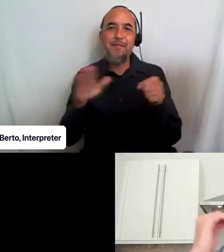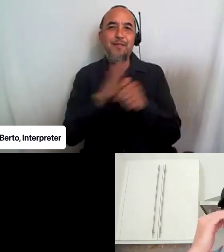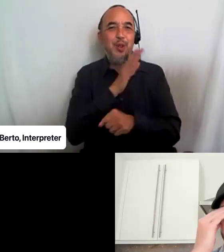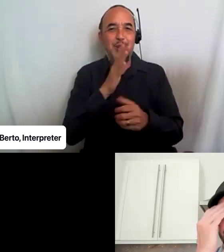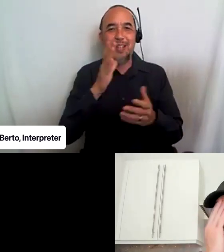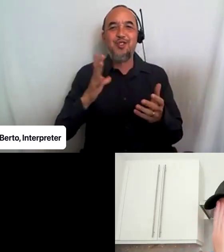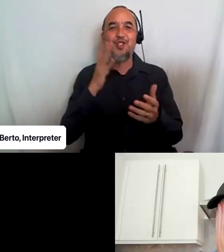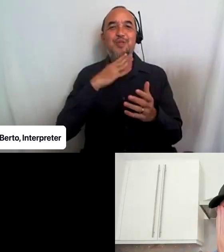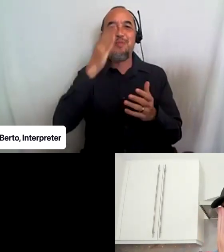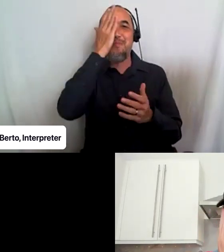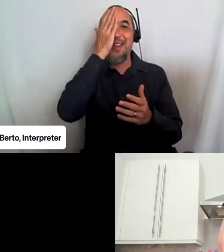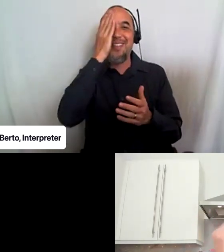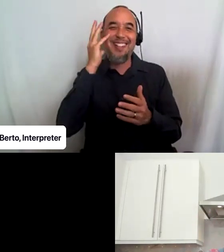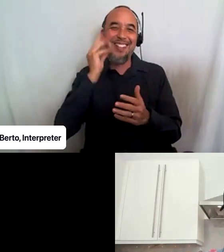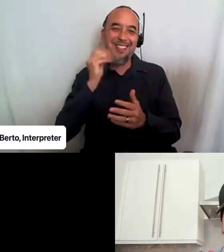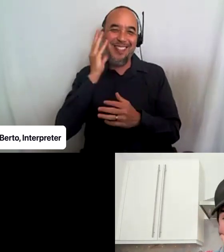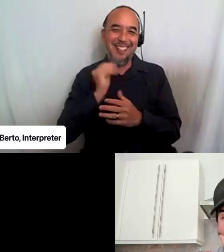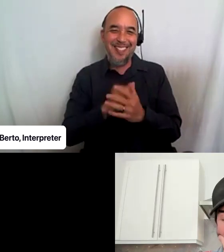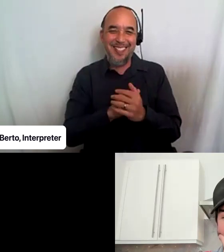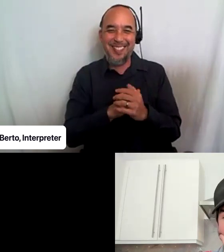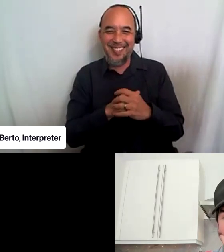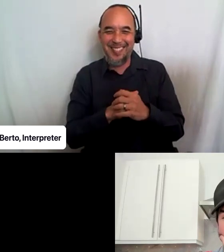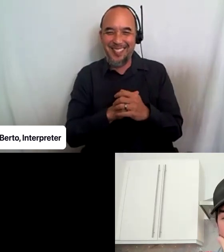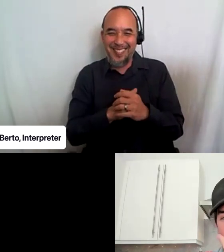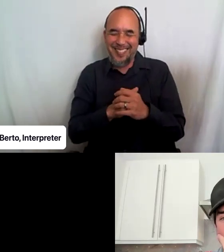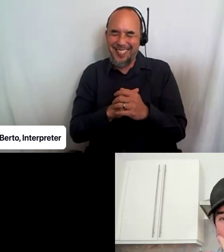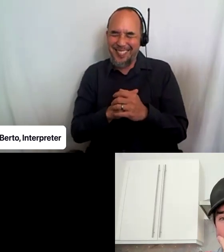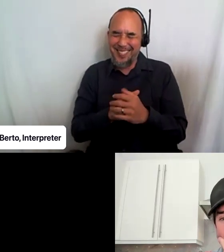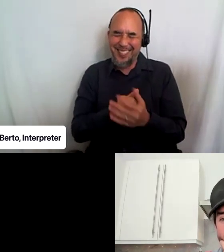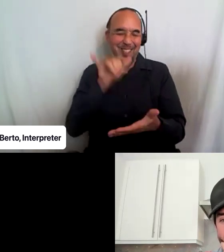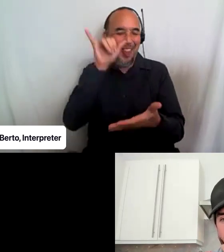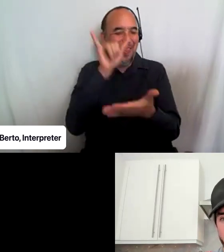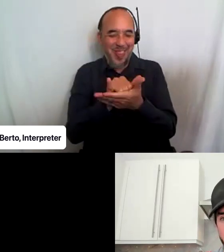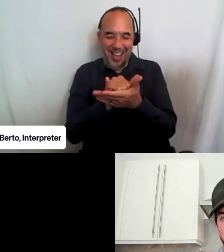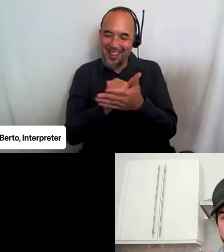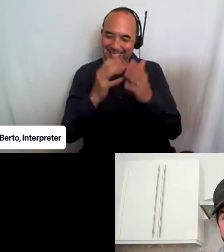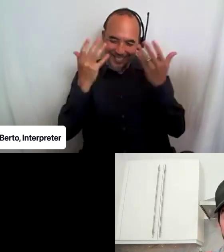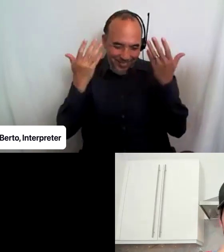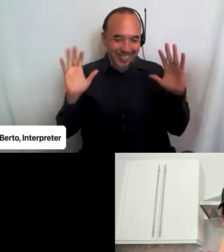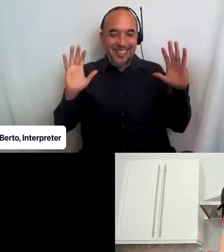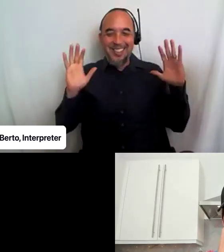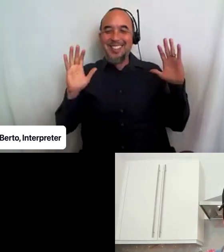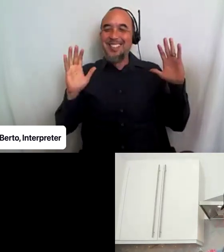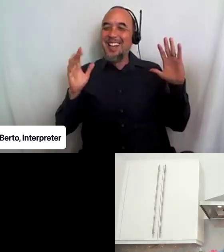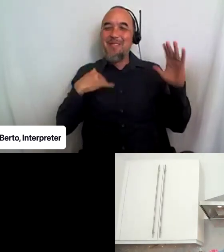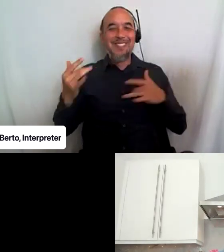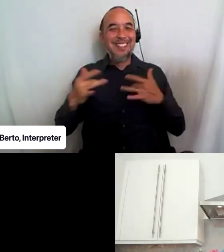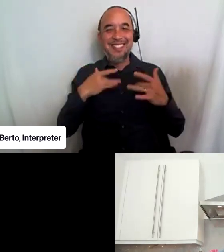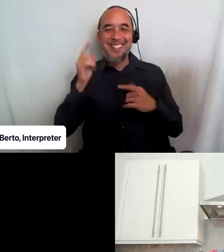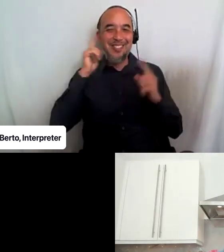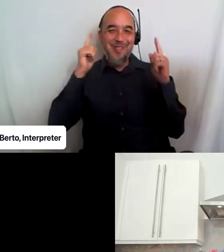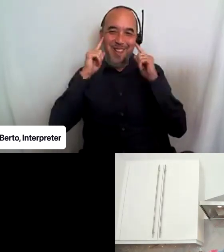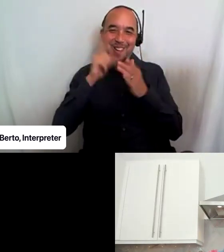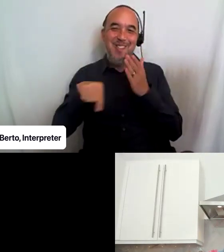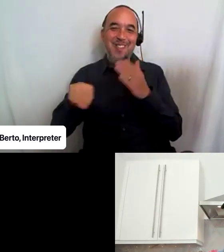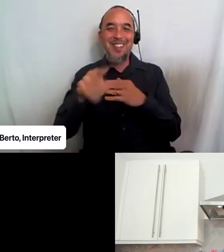experience. But yeah, that's the dish. So I can't wait to hear what you guys think of it. Again,